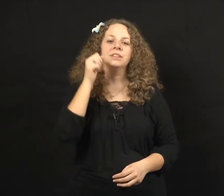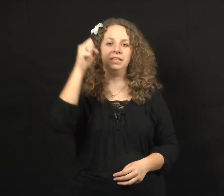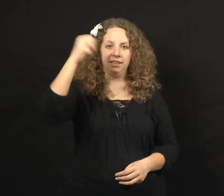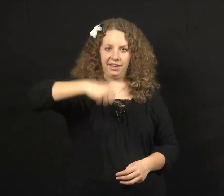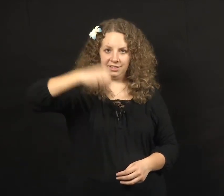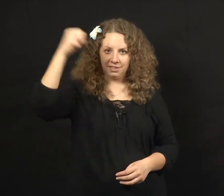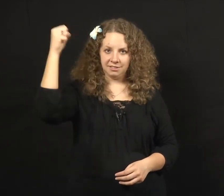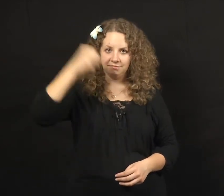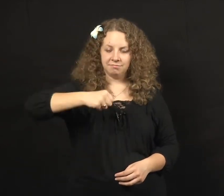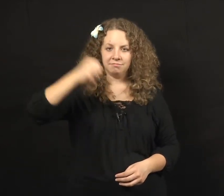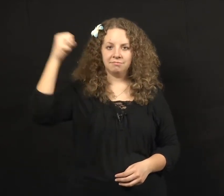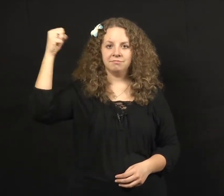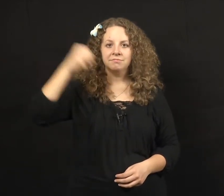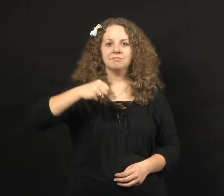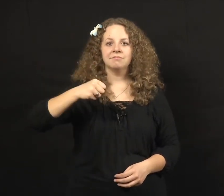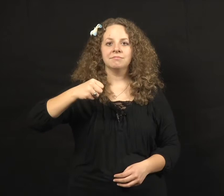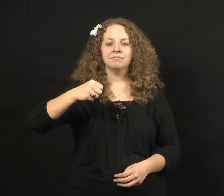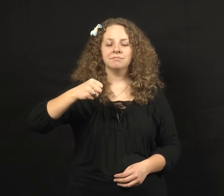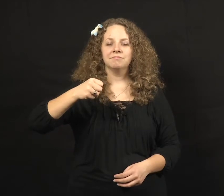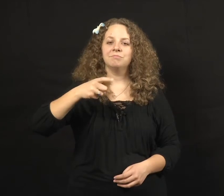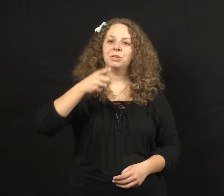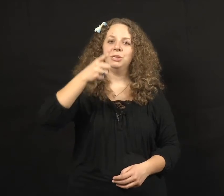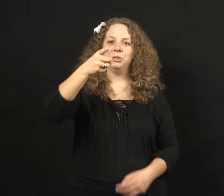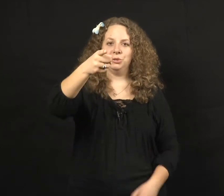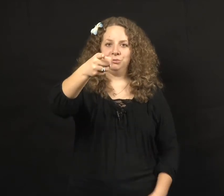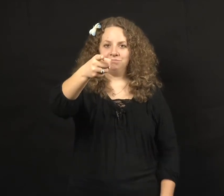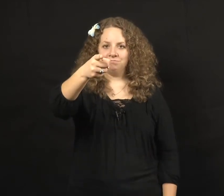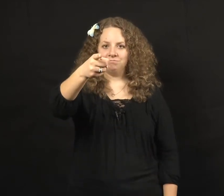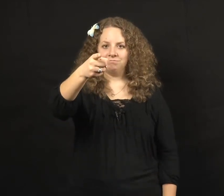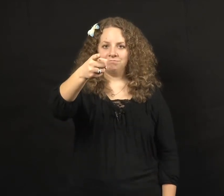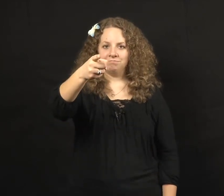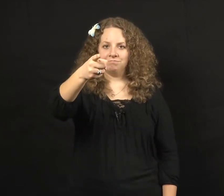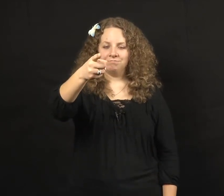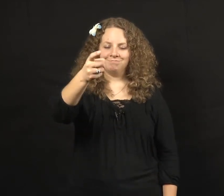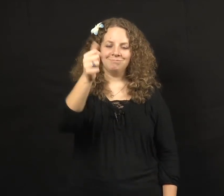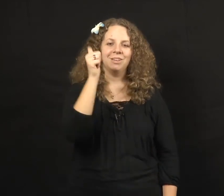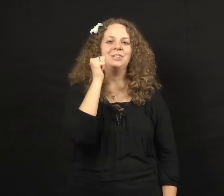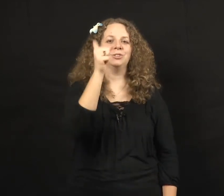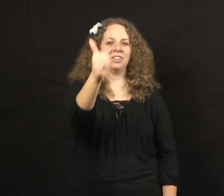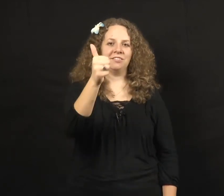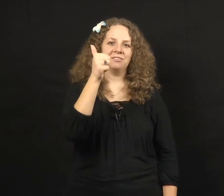Yes. You and yourself.